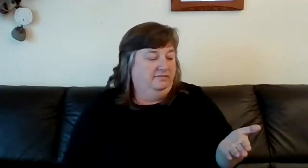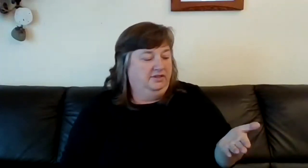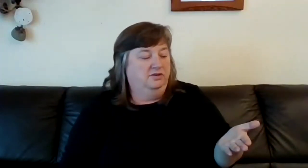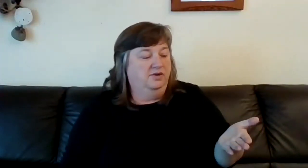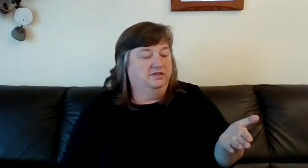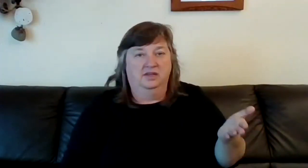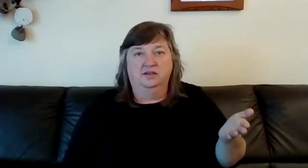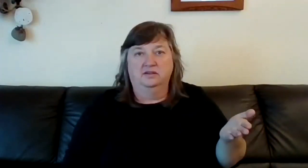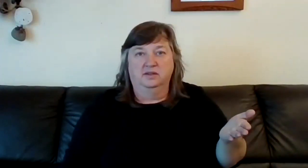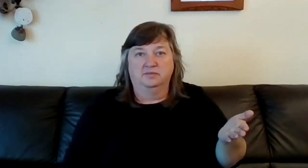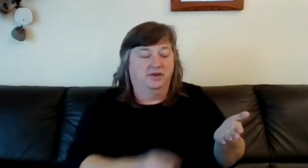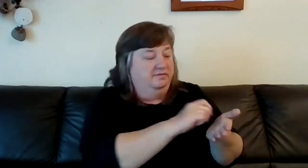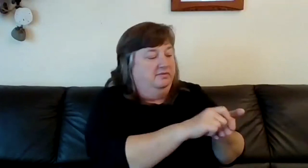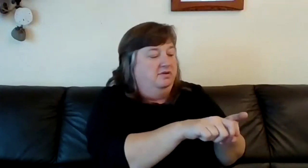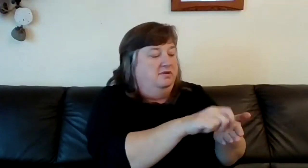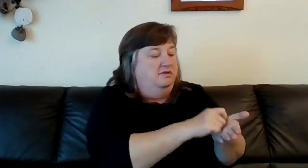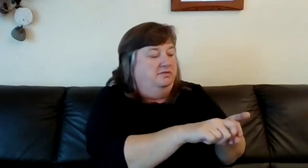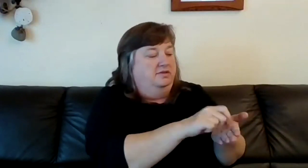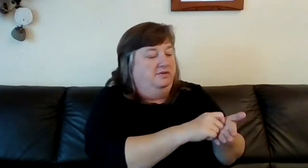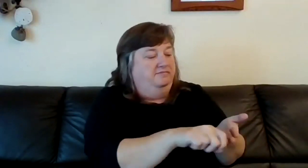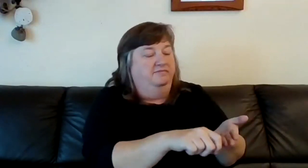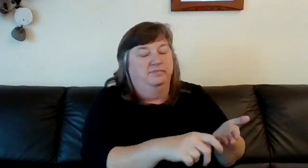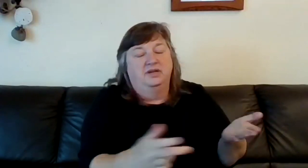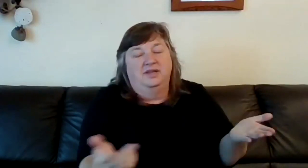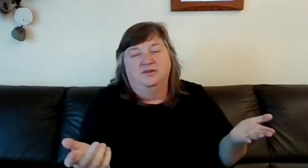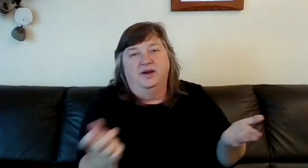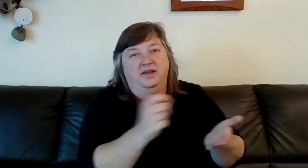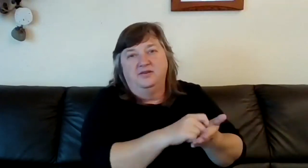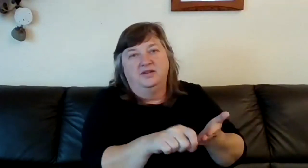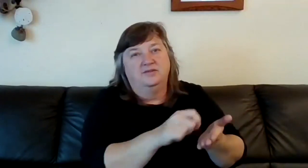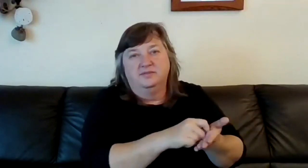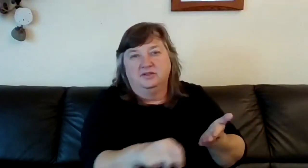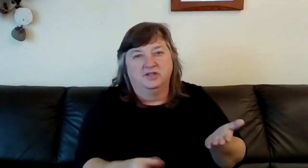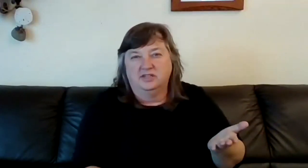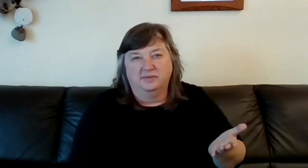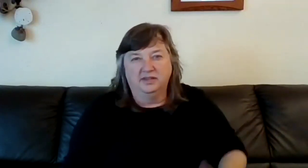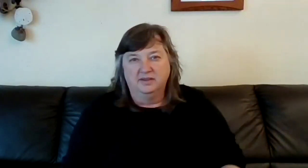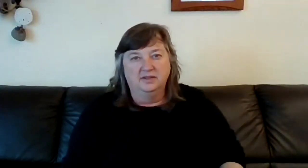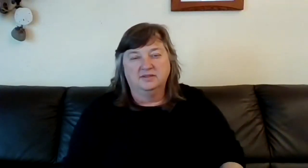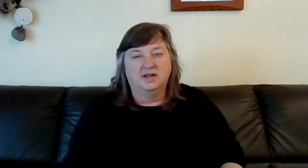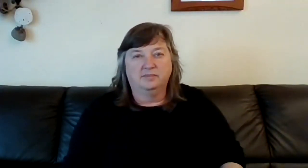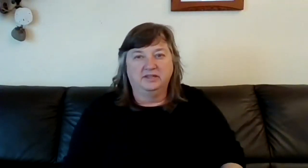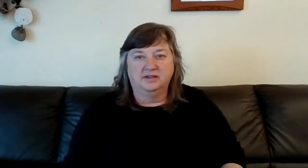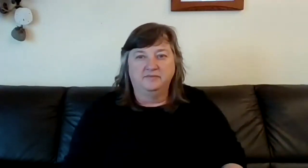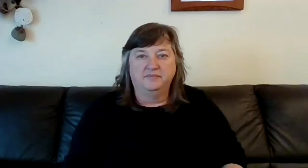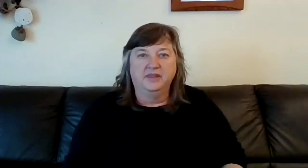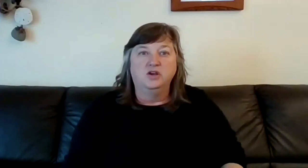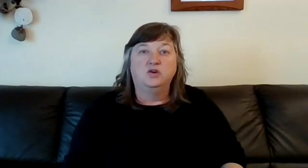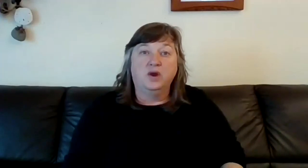Because who wants ink in their lips, right? So, but either way, you can use them interchangeably. It's not a big deal.